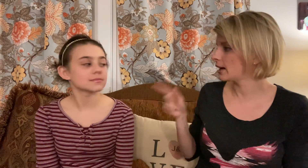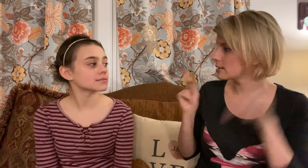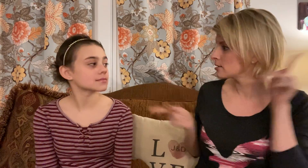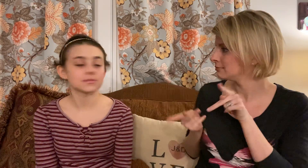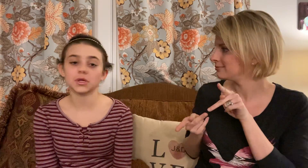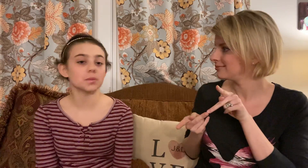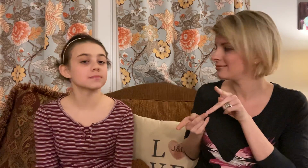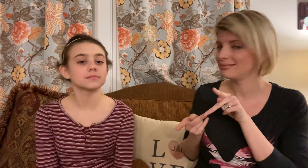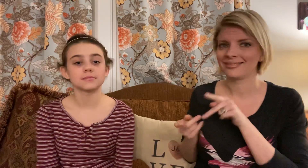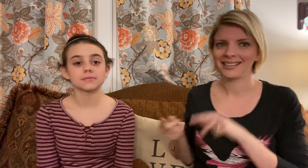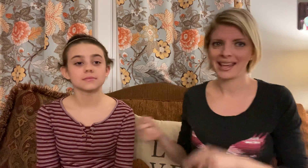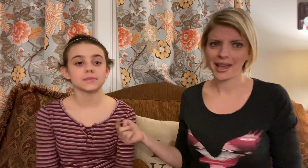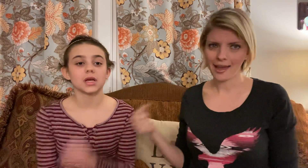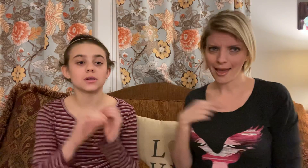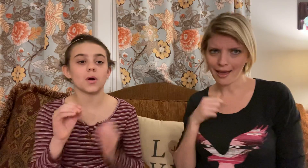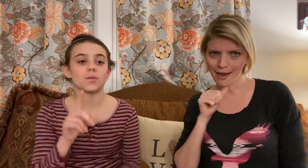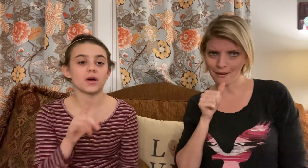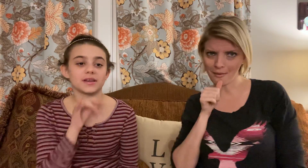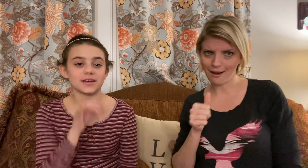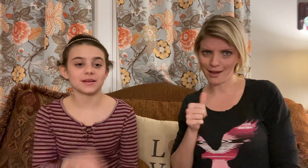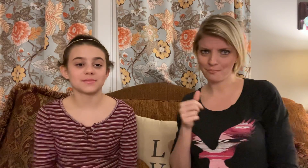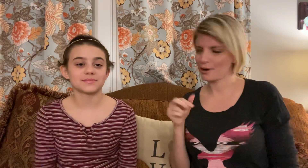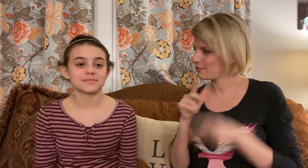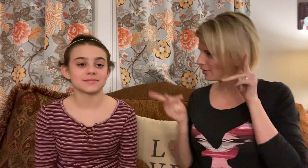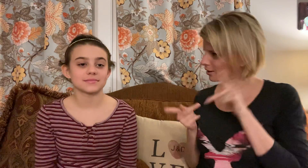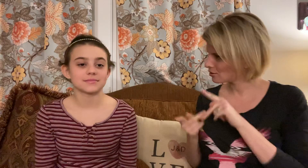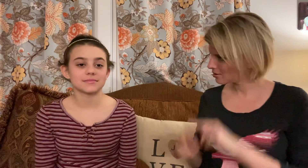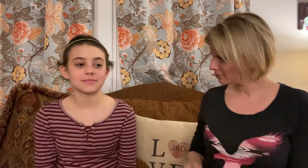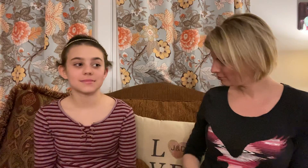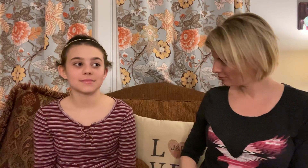perfect? Am I perfect?